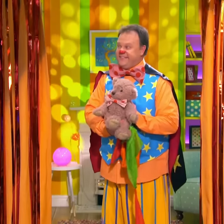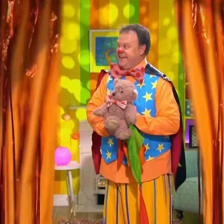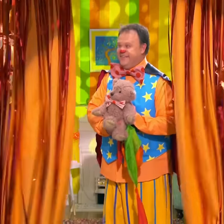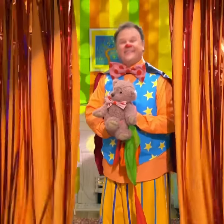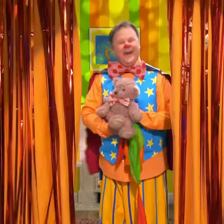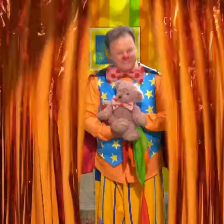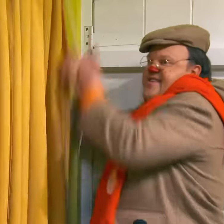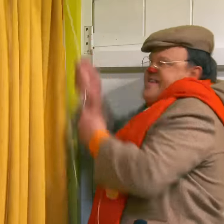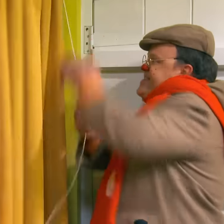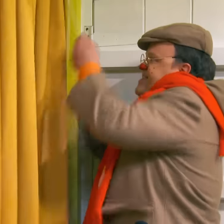Curtains.